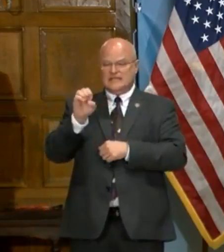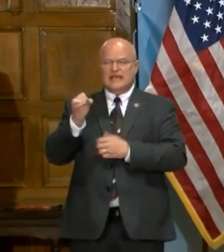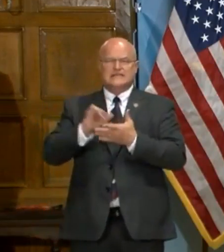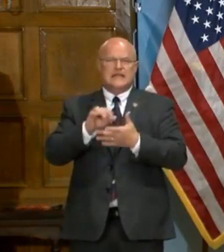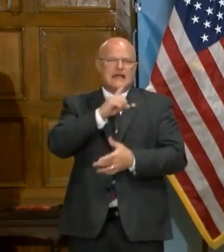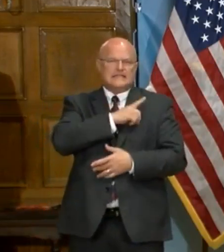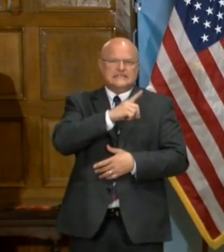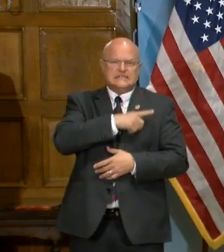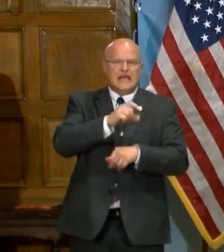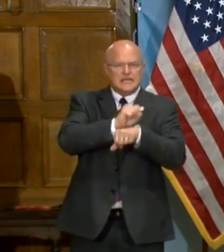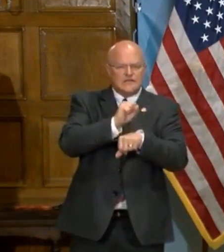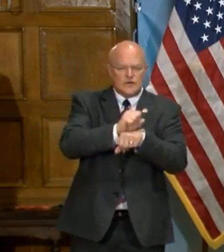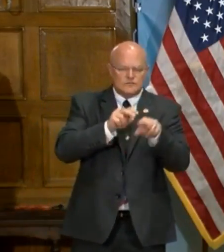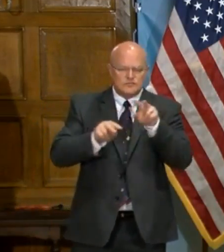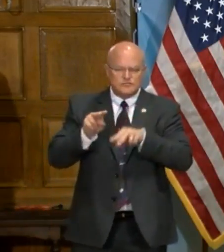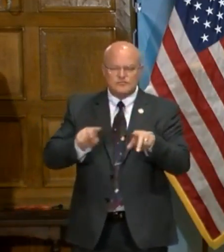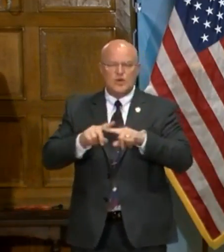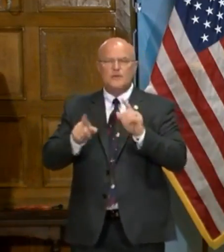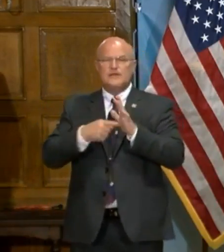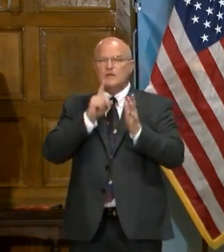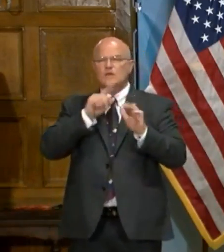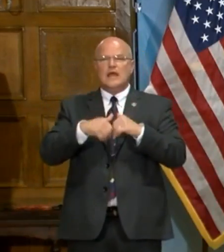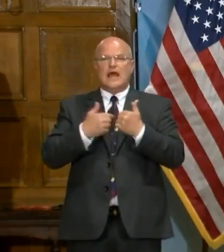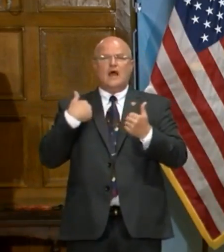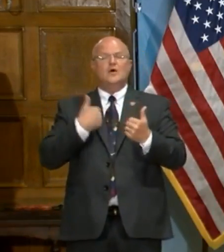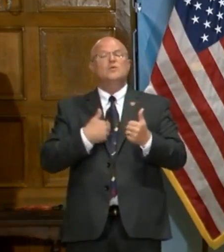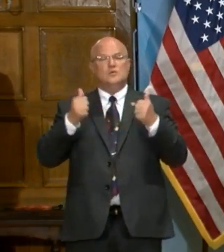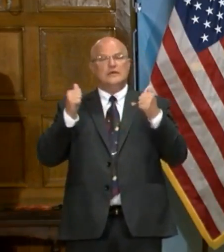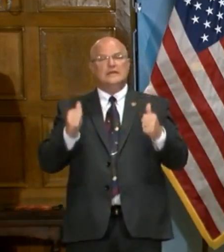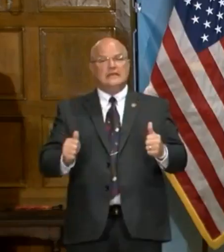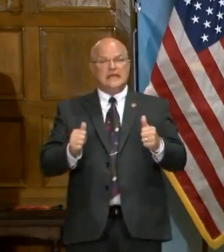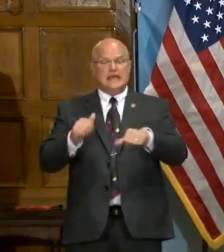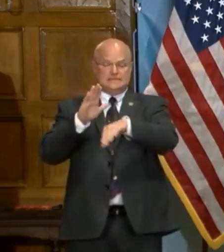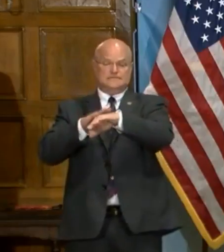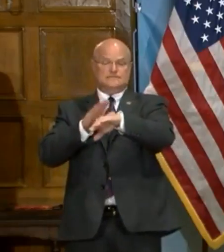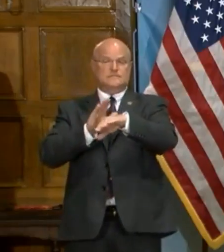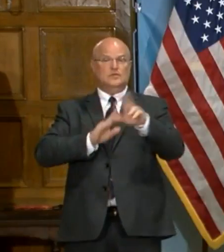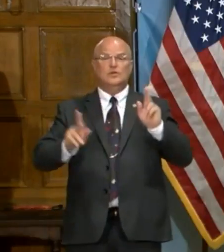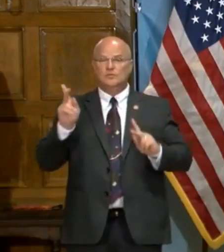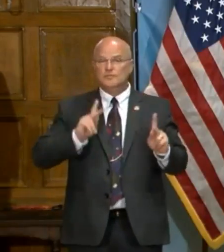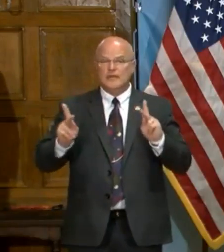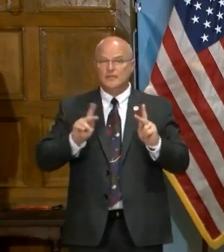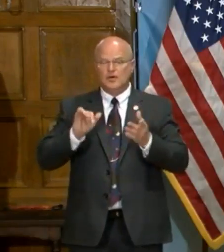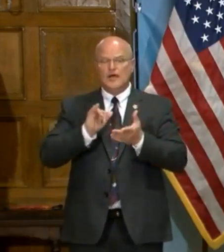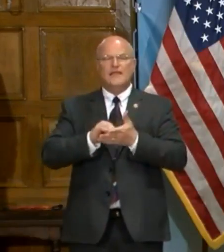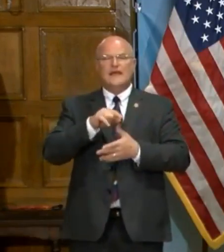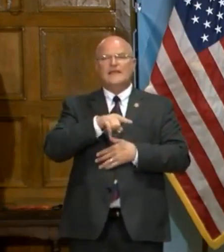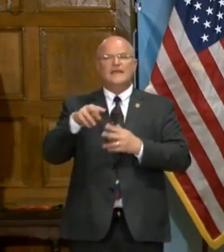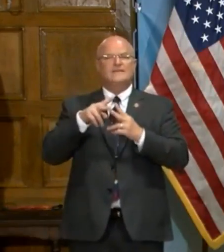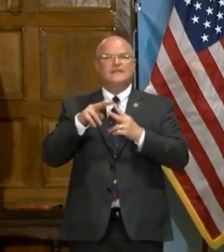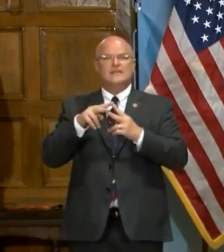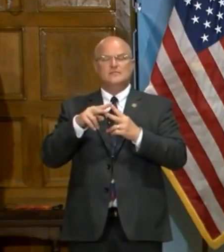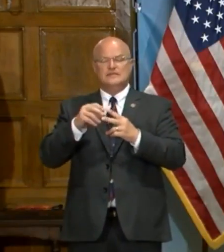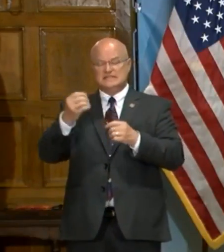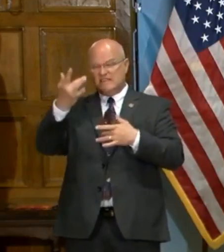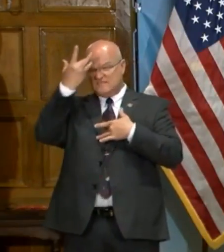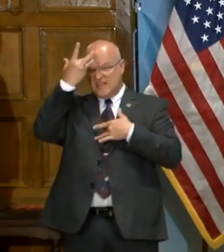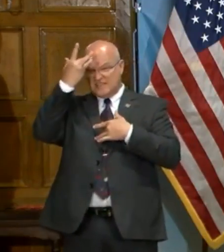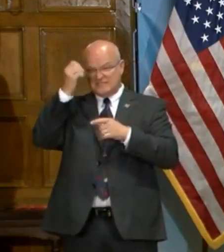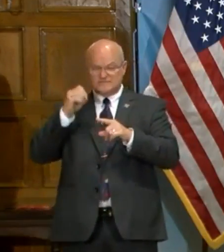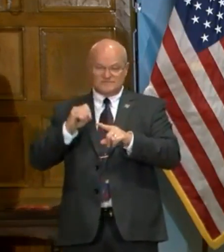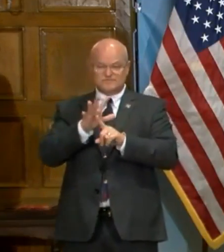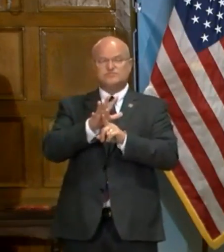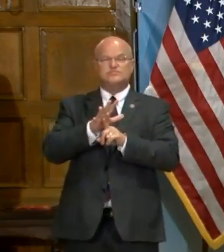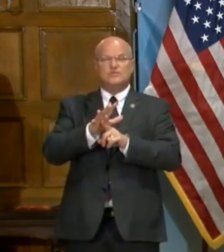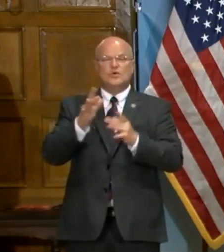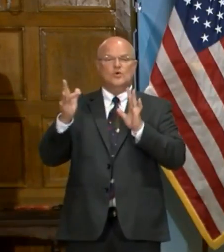detective work, but this is really how we can alert people that they've either been infected or that they've